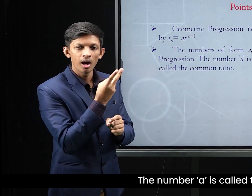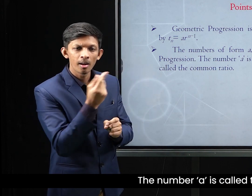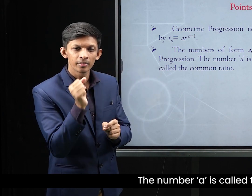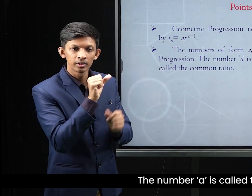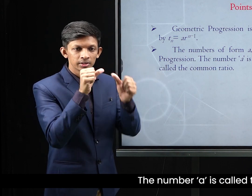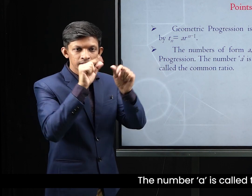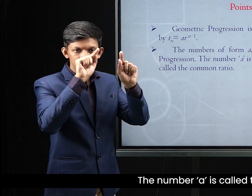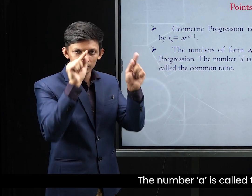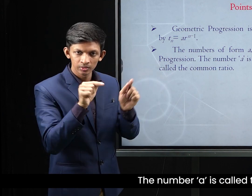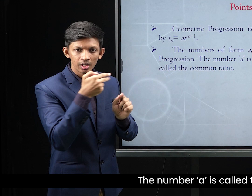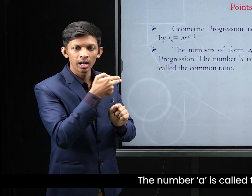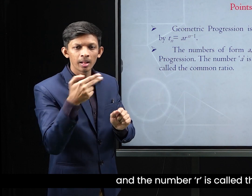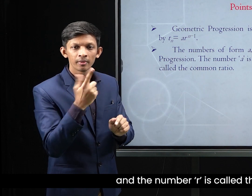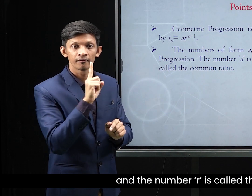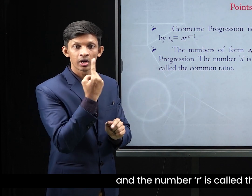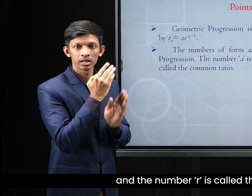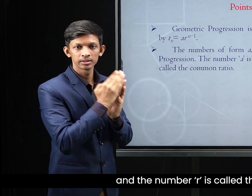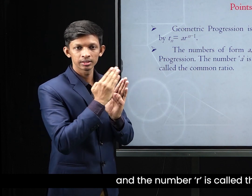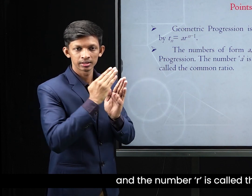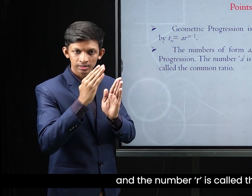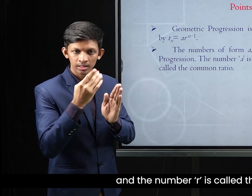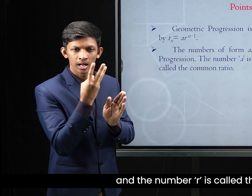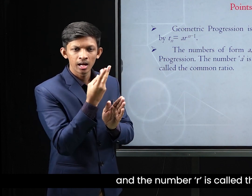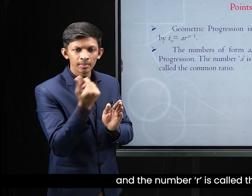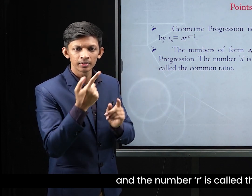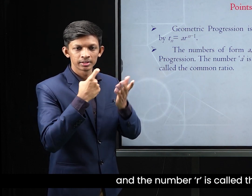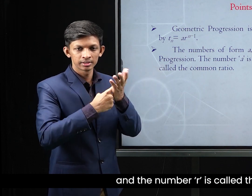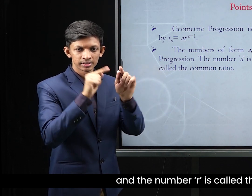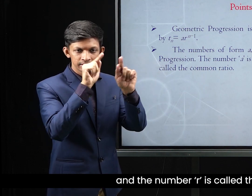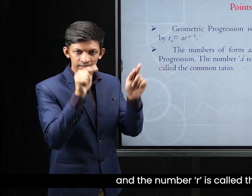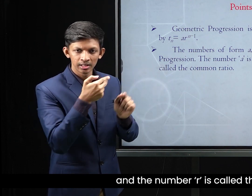number a is called the first term and the number r is called the common ratio.